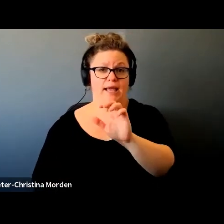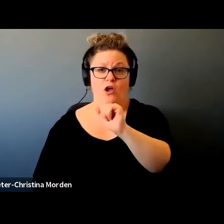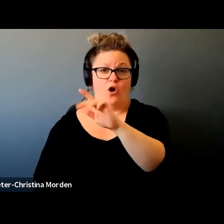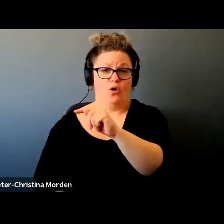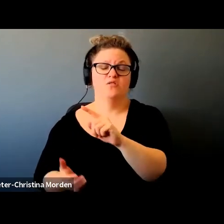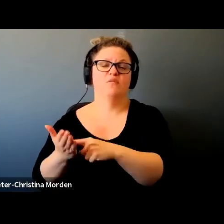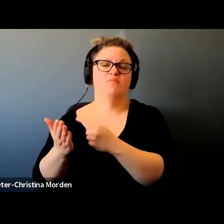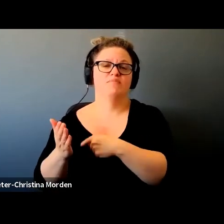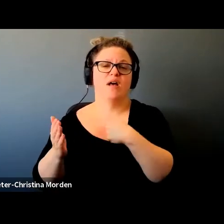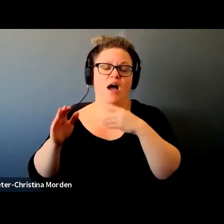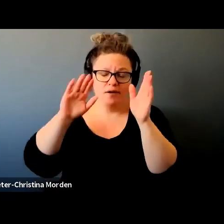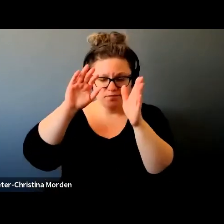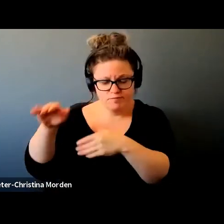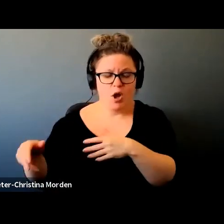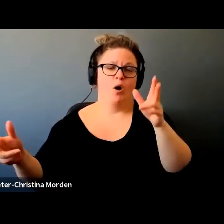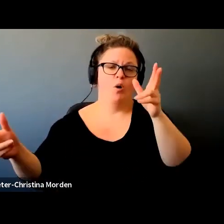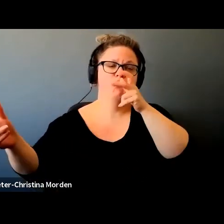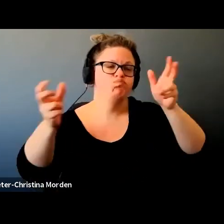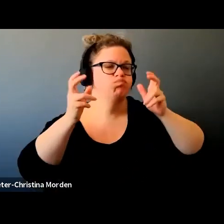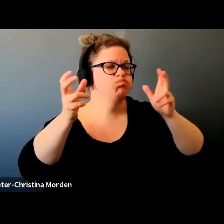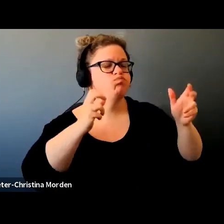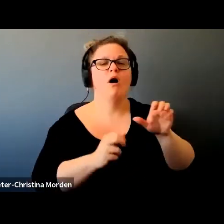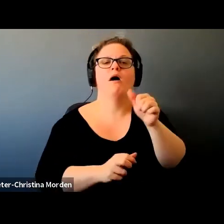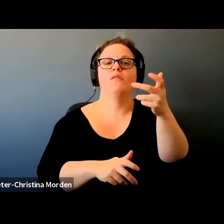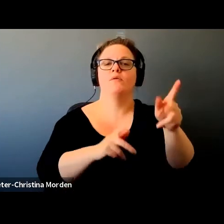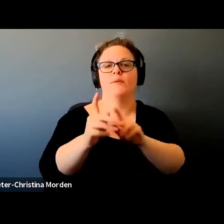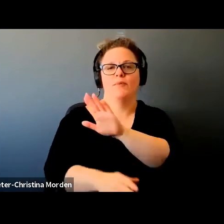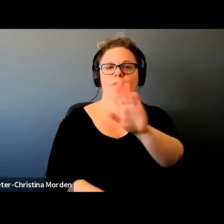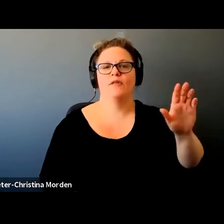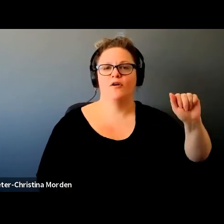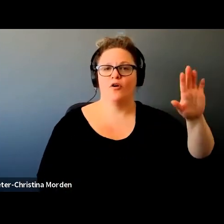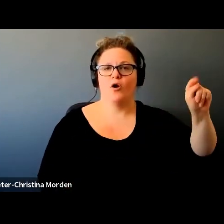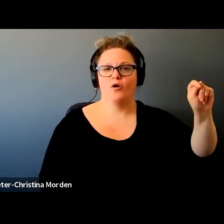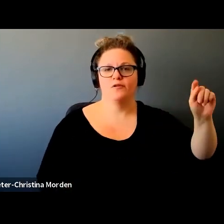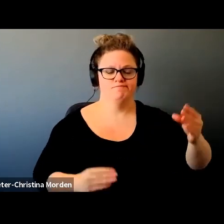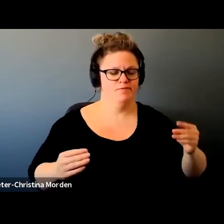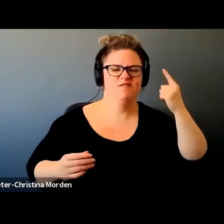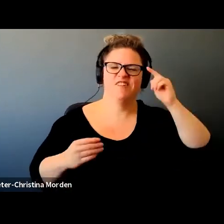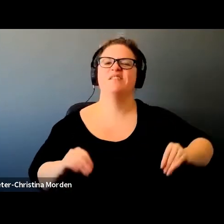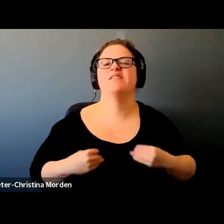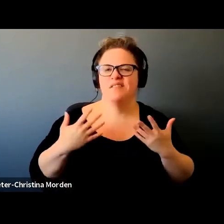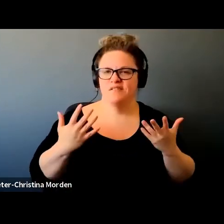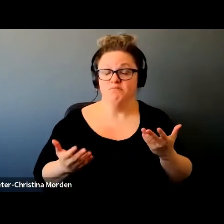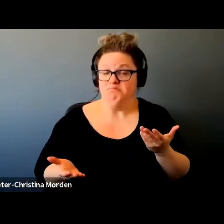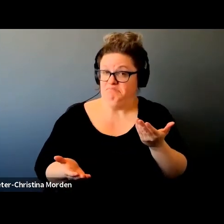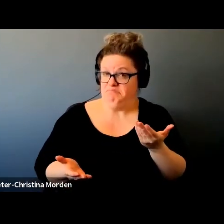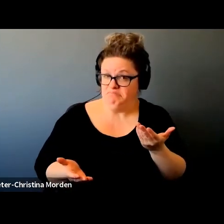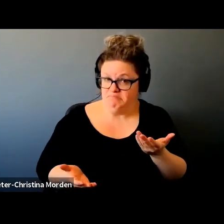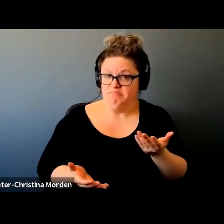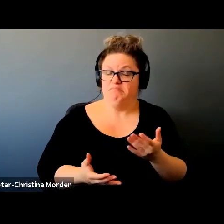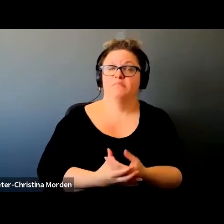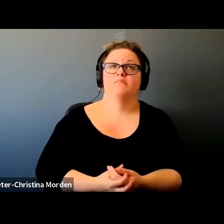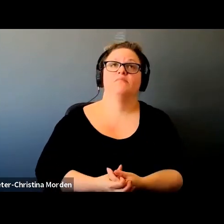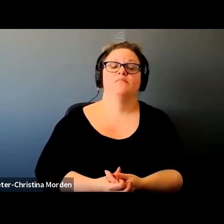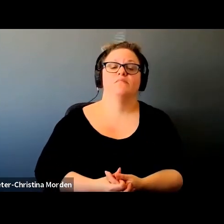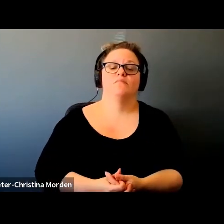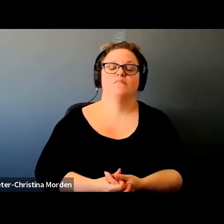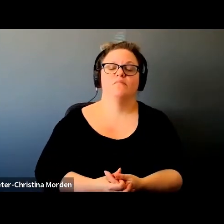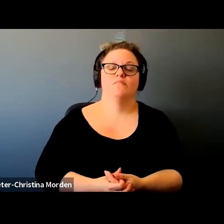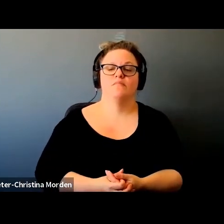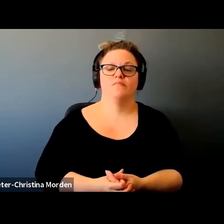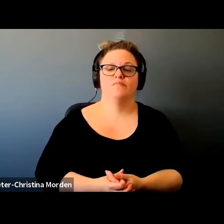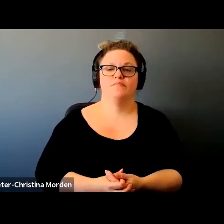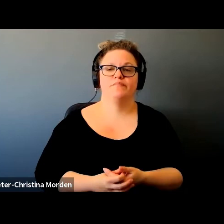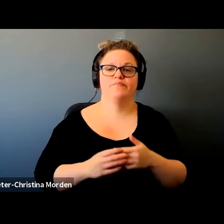in stimulus from the world that eventually will be used in art. And a big thing I would say